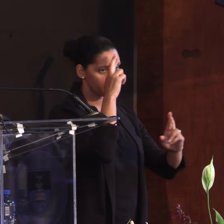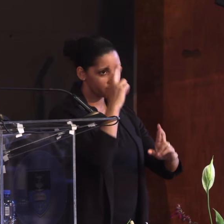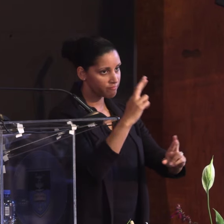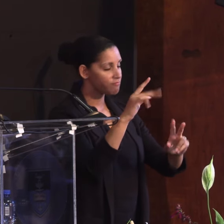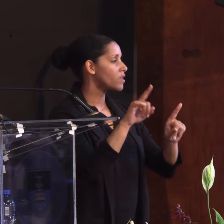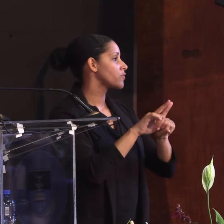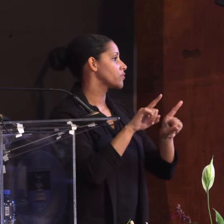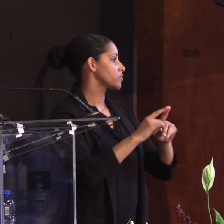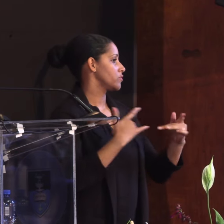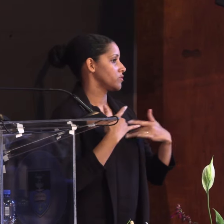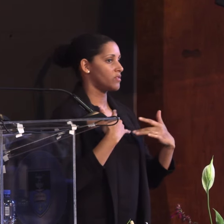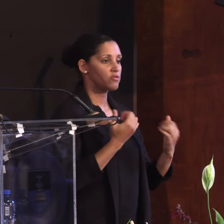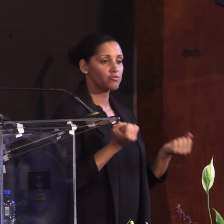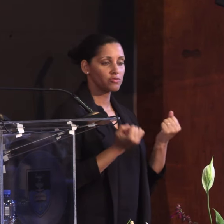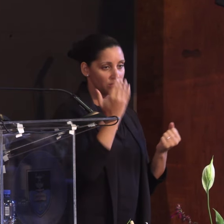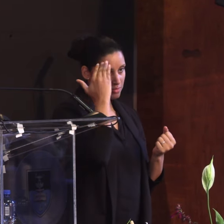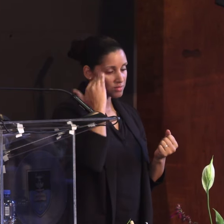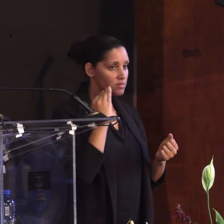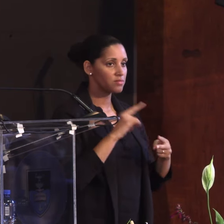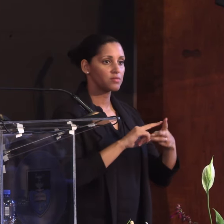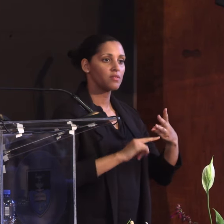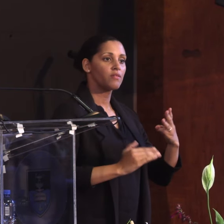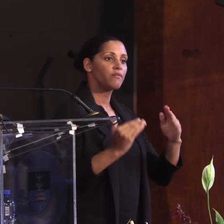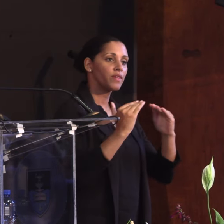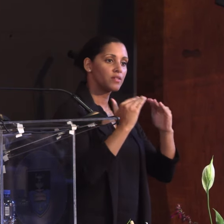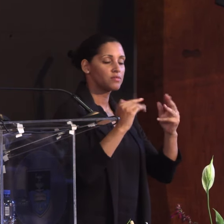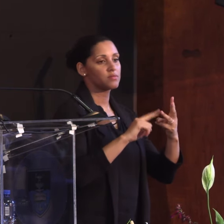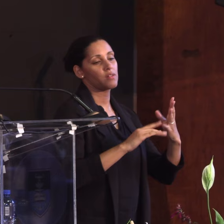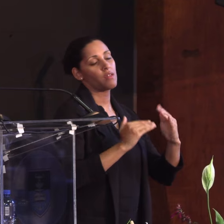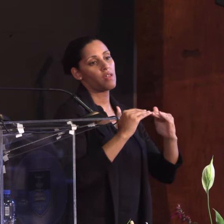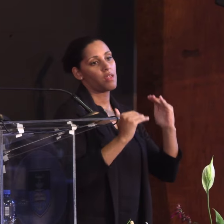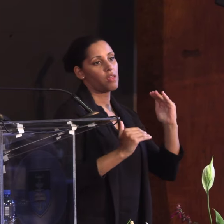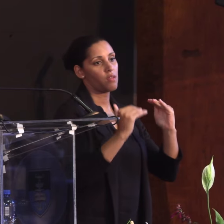of a concern for justice, fairness, and equity.